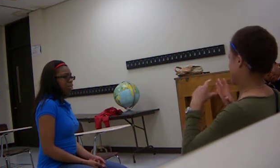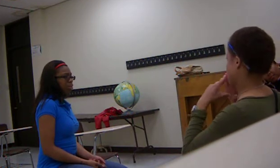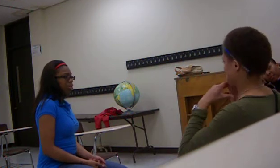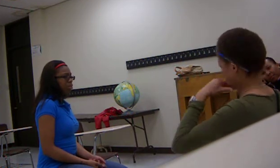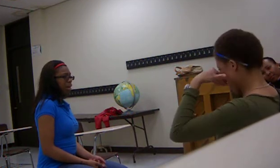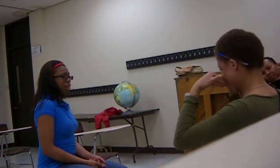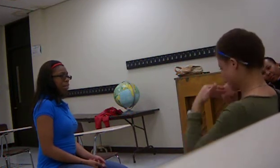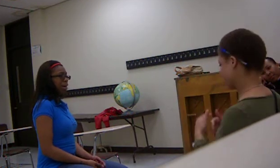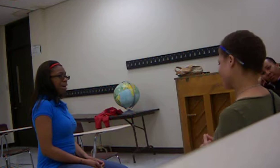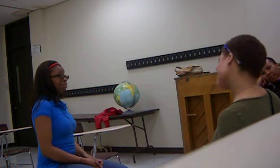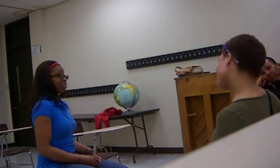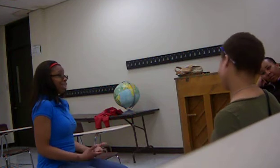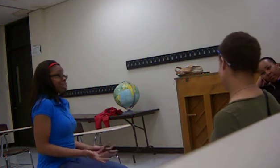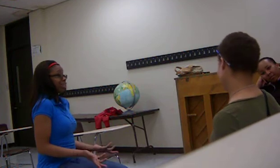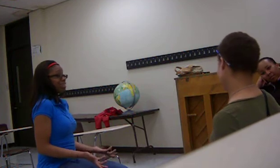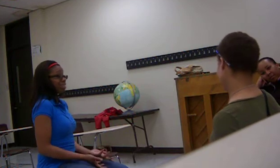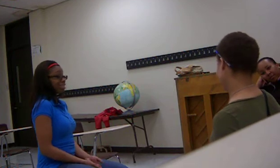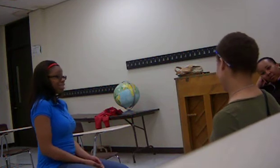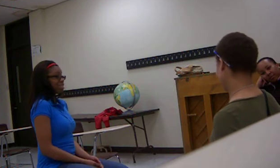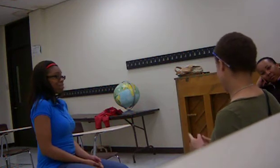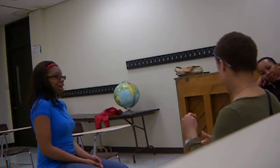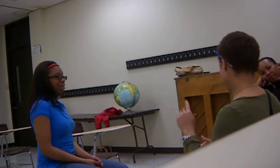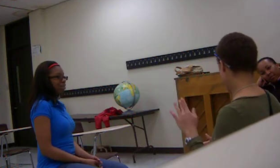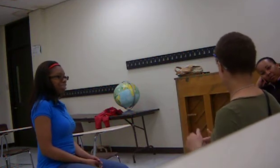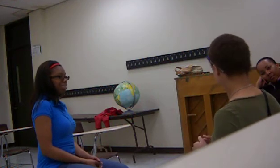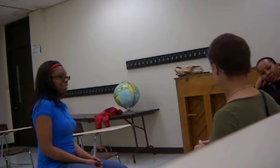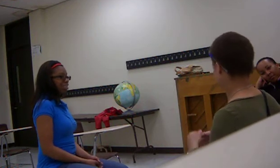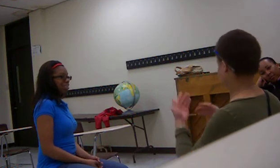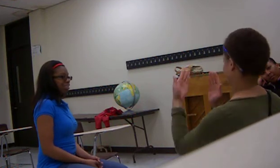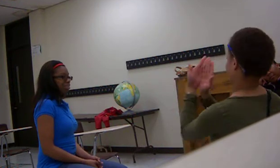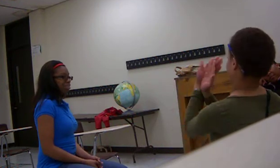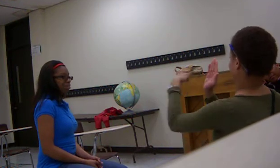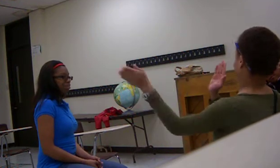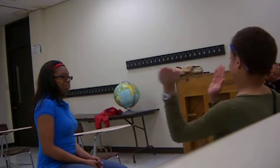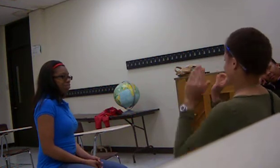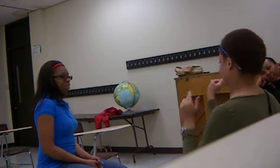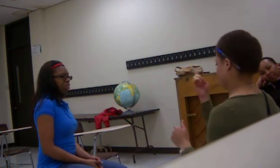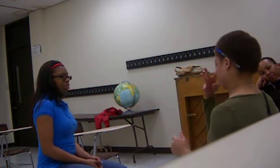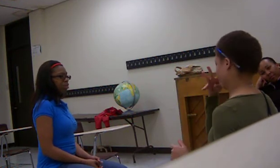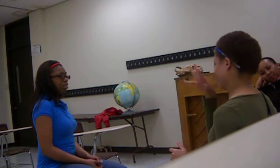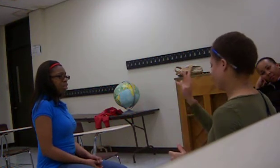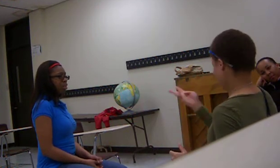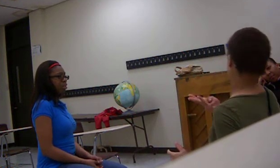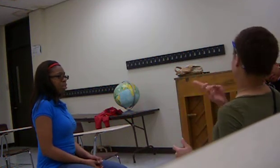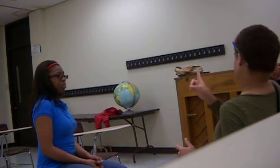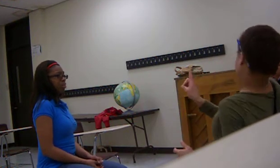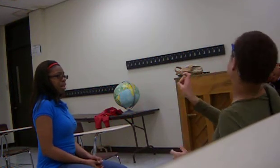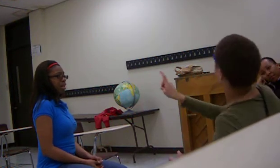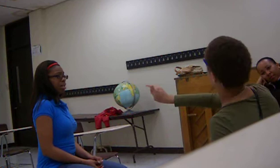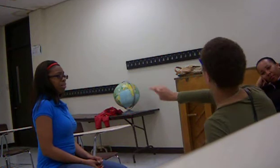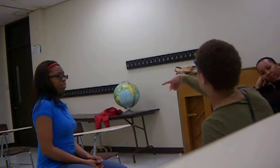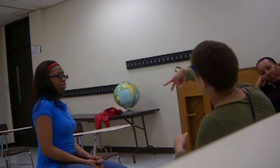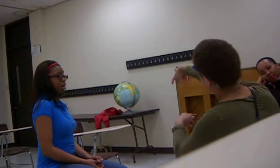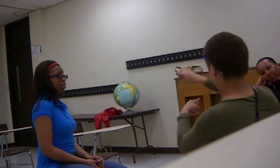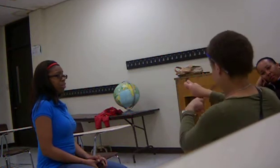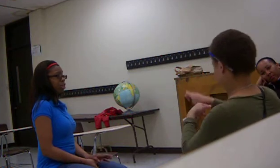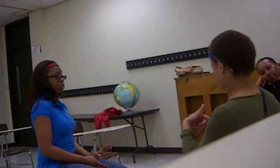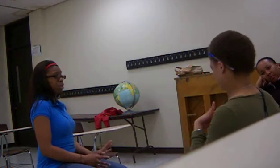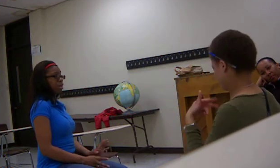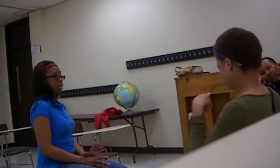So in the back of my mind, I just stood there and just smiled. So the door just swung over, and I just ignored it, and I